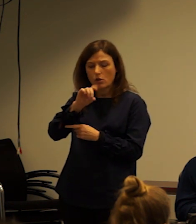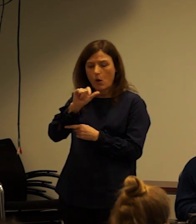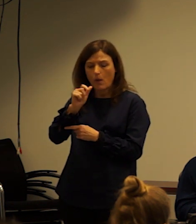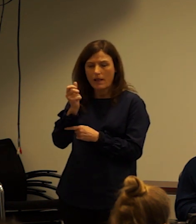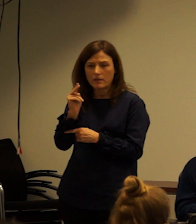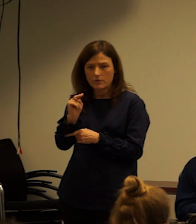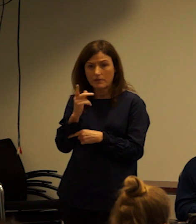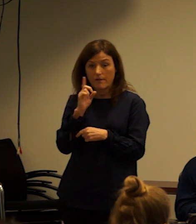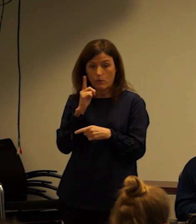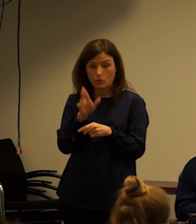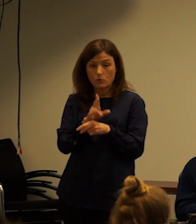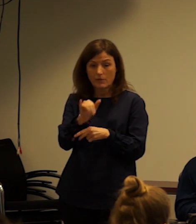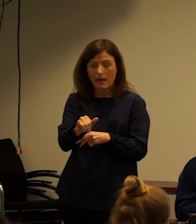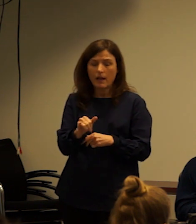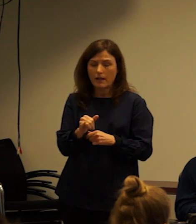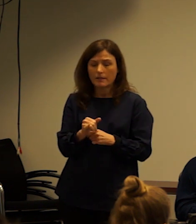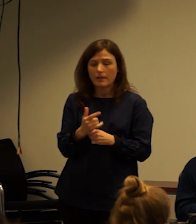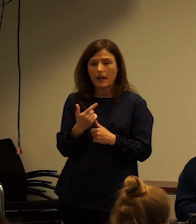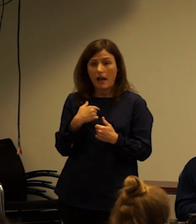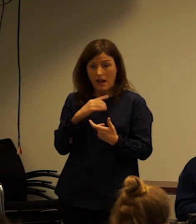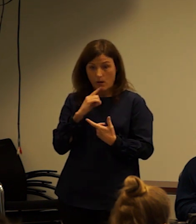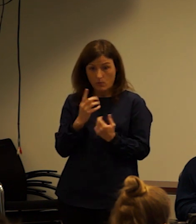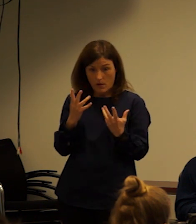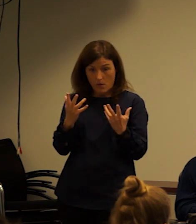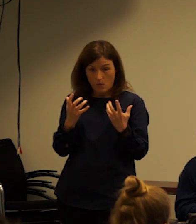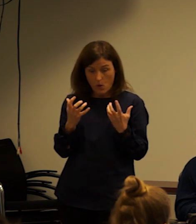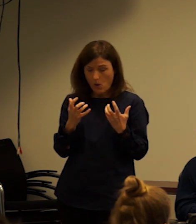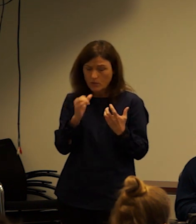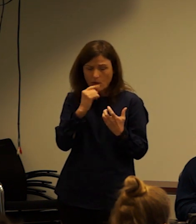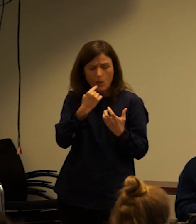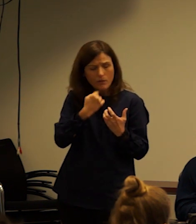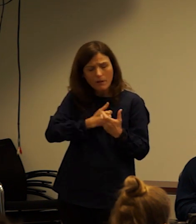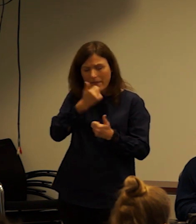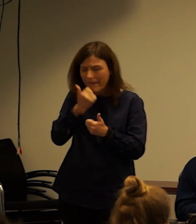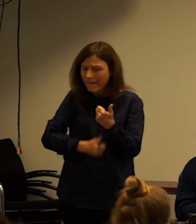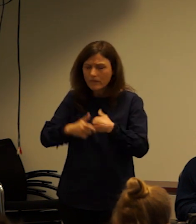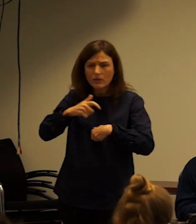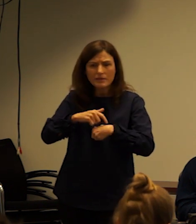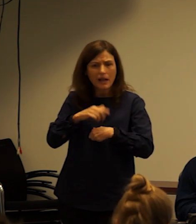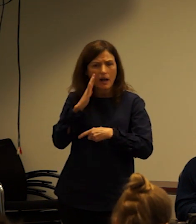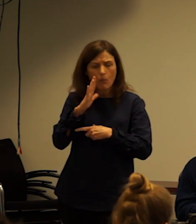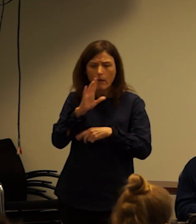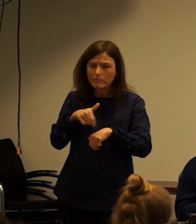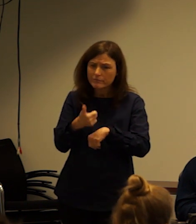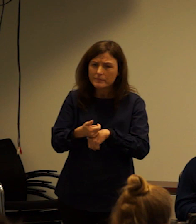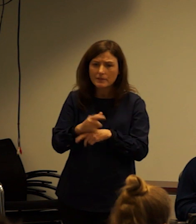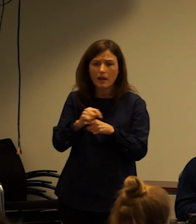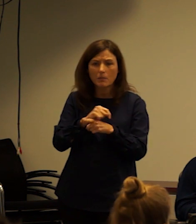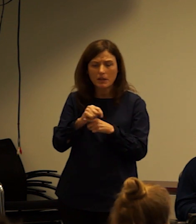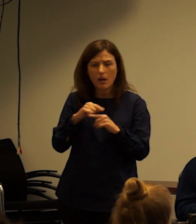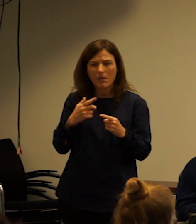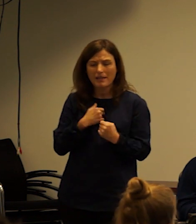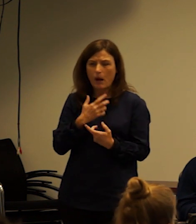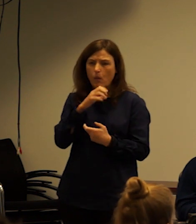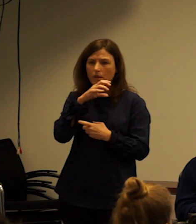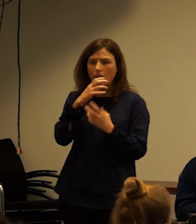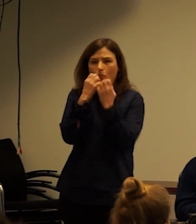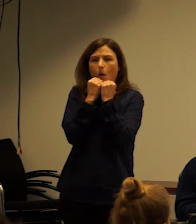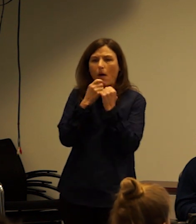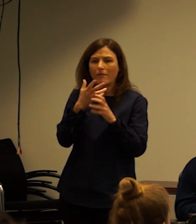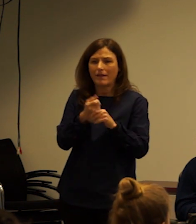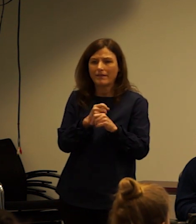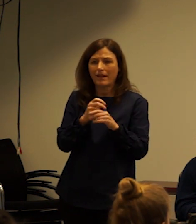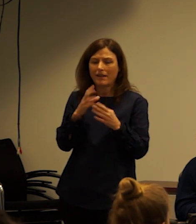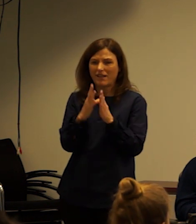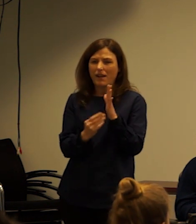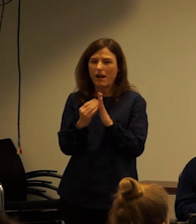to use it. And all I'm mainly asking for is you don't have to tell me every time you're going to do it, but I sure would love to get a copy of that form